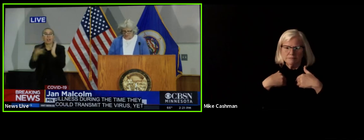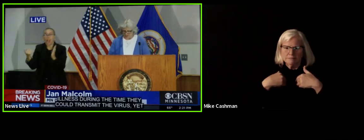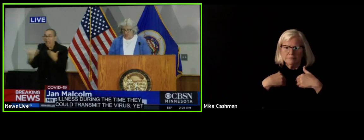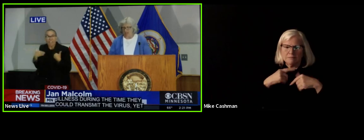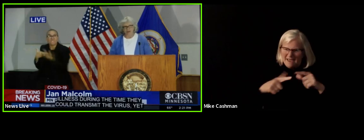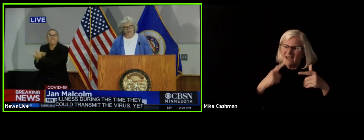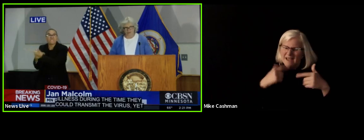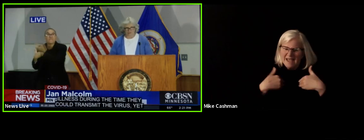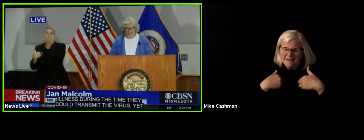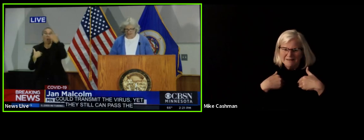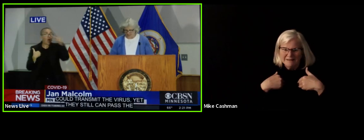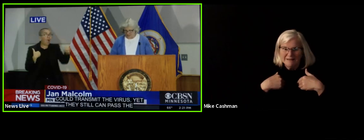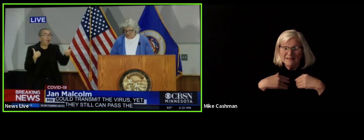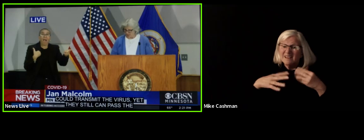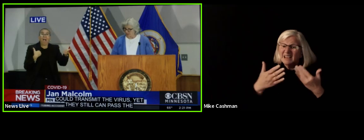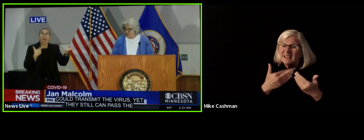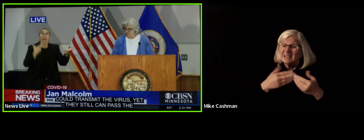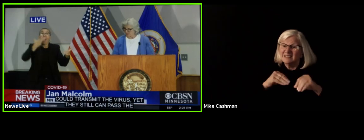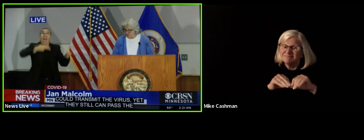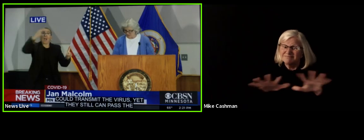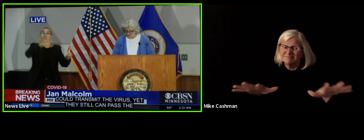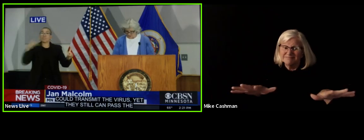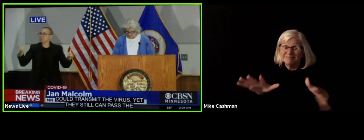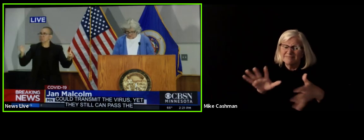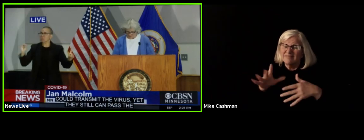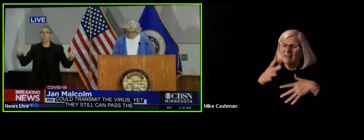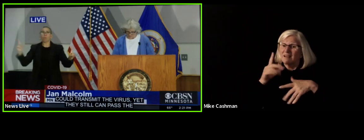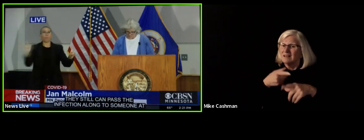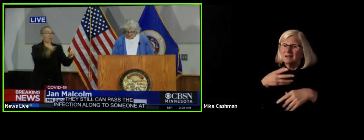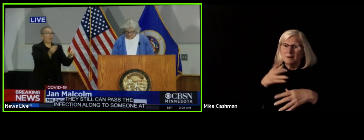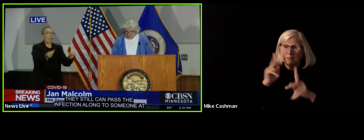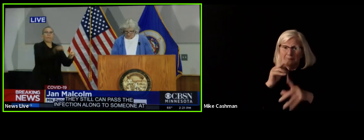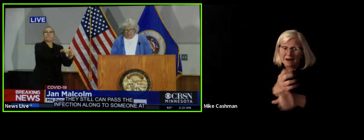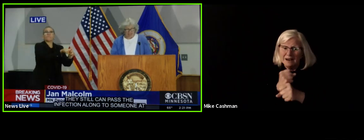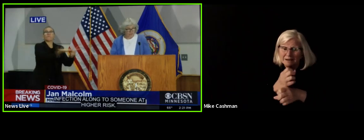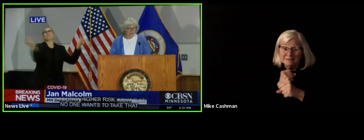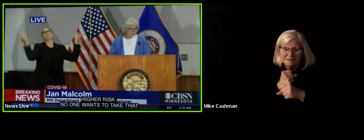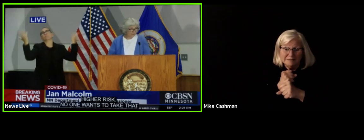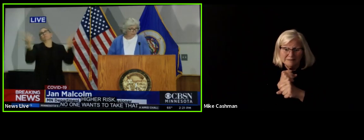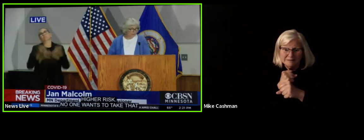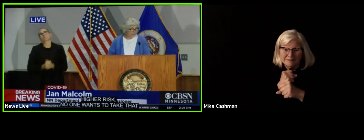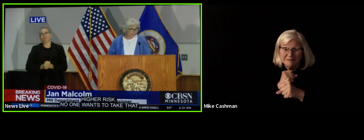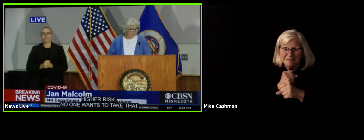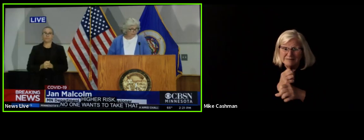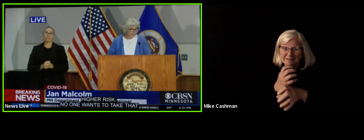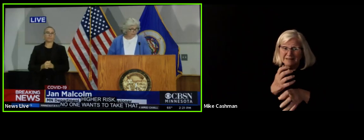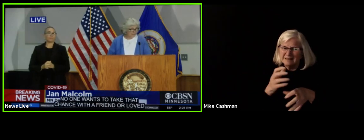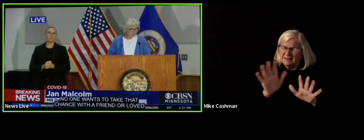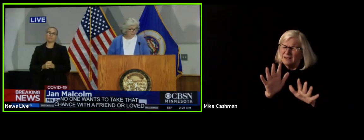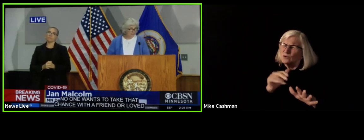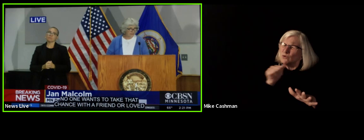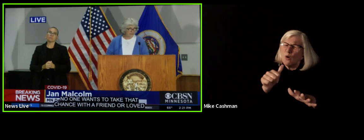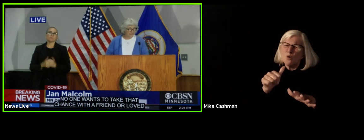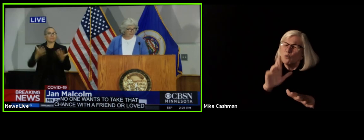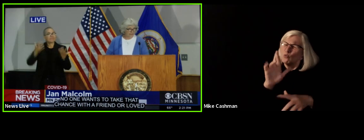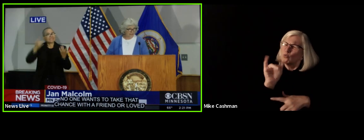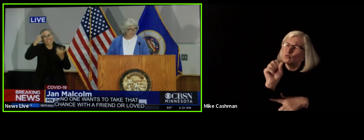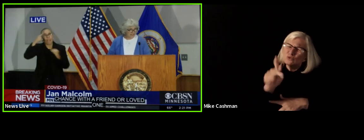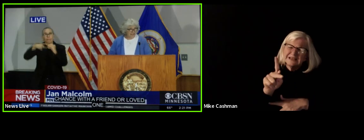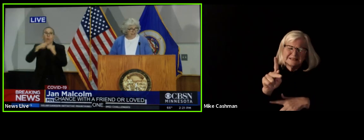risk. And no one wants to take that chance with a friend or a loved one. And while it's true that older people and people